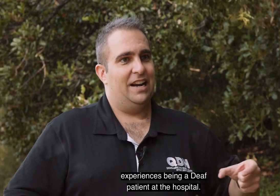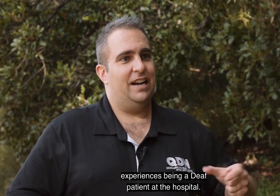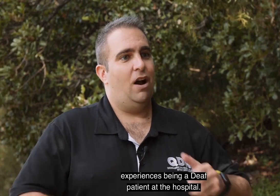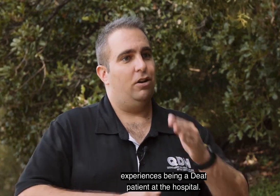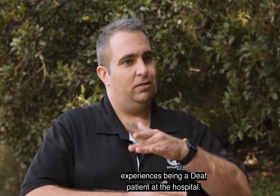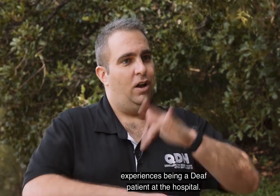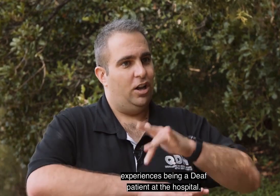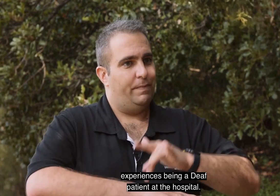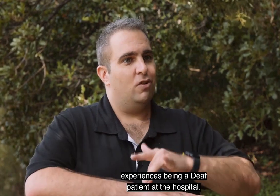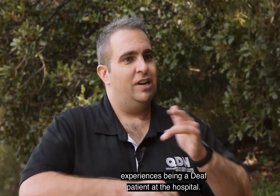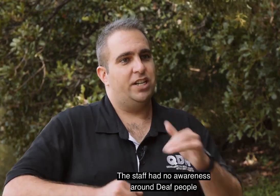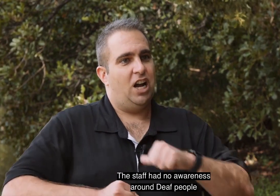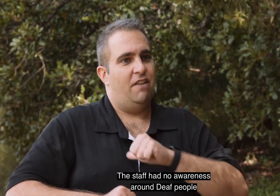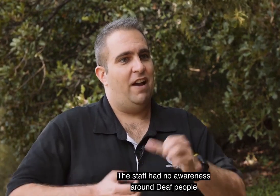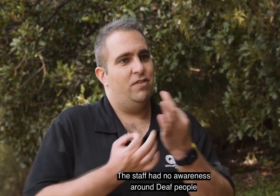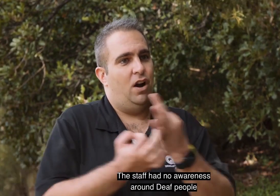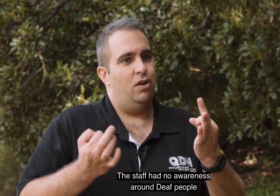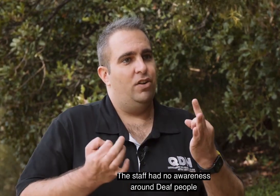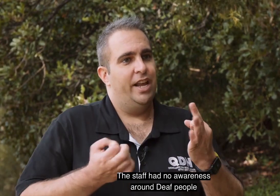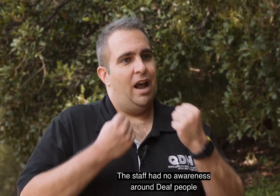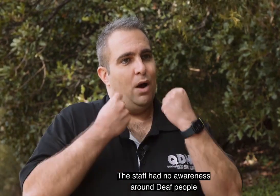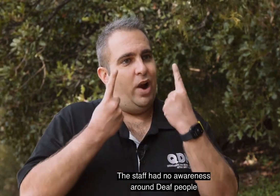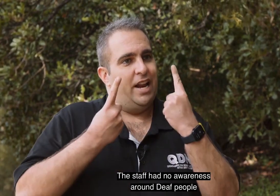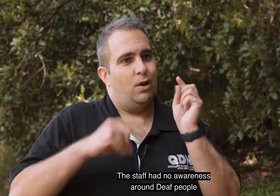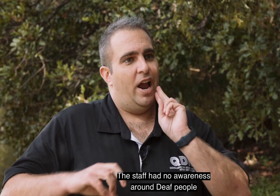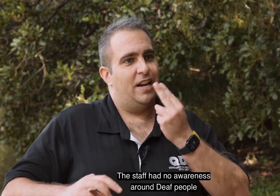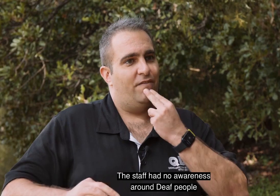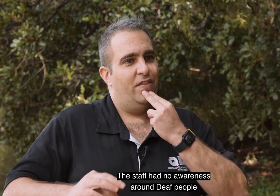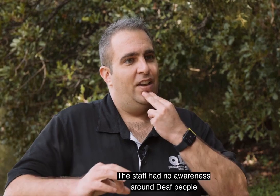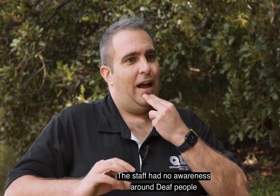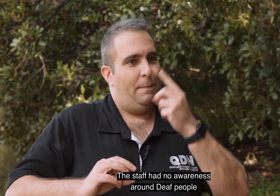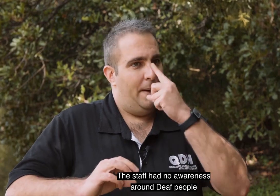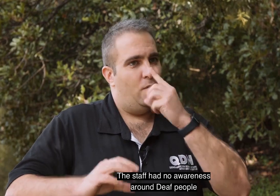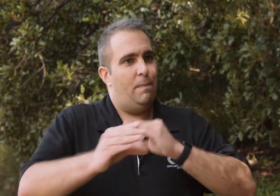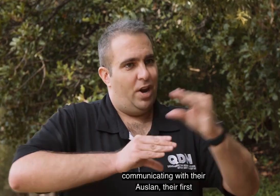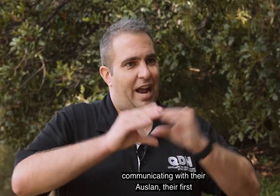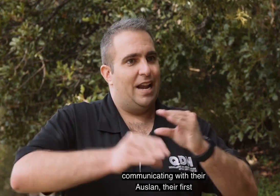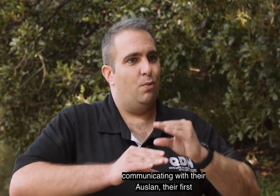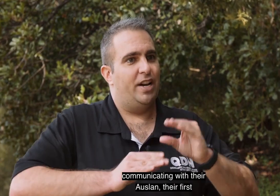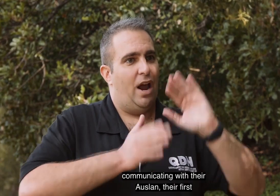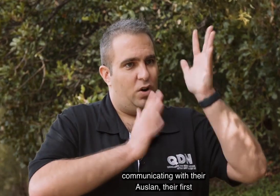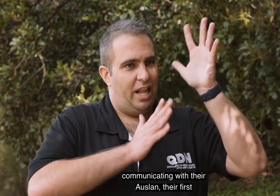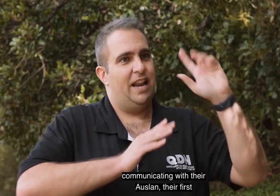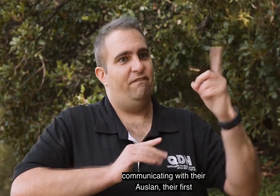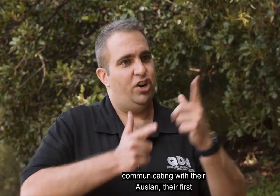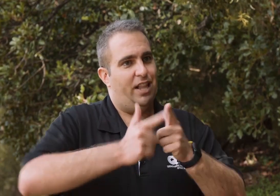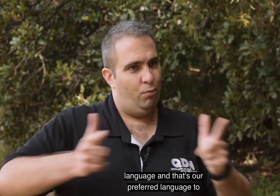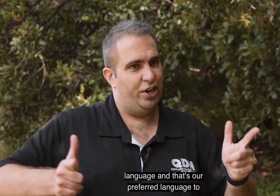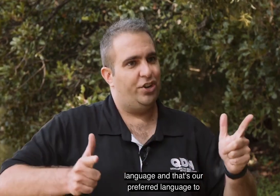the hospital. The staff have no awareness around deaf people communicating with their Auslan, their first language, and